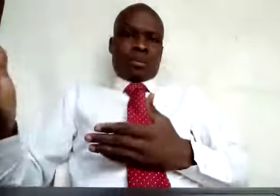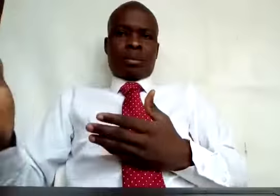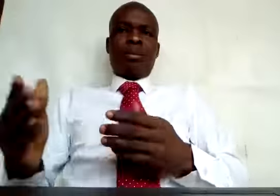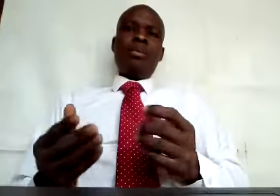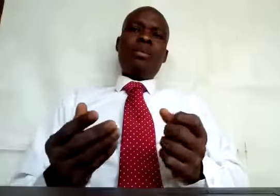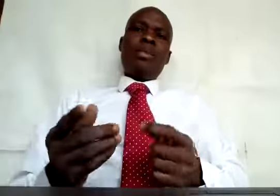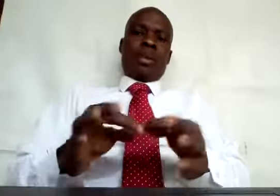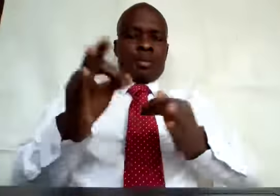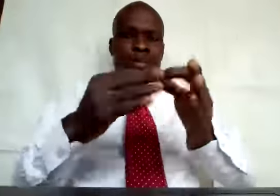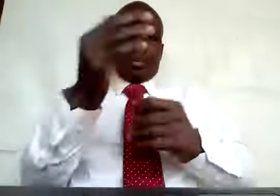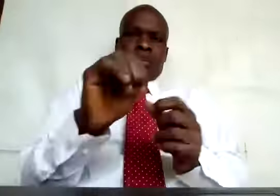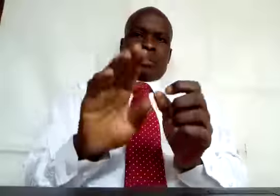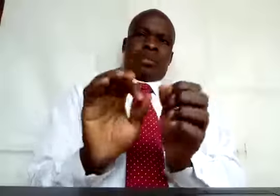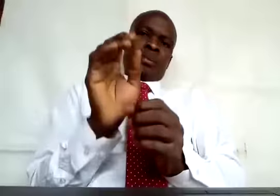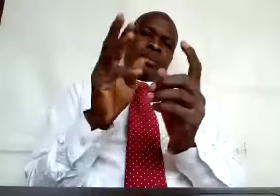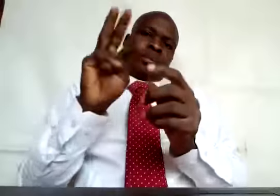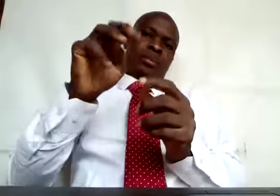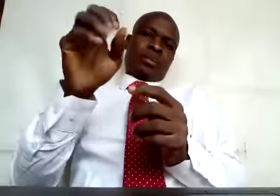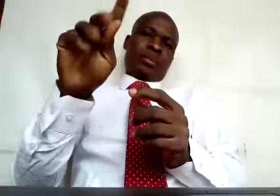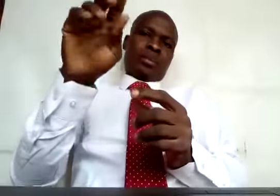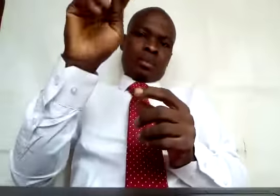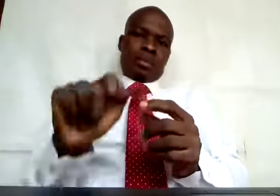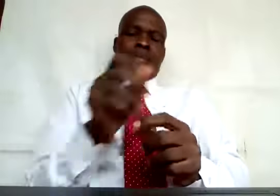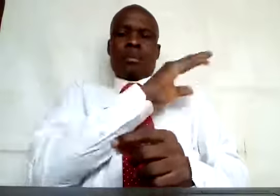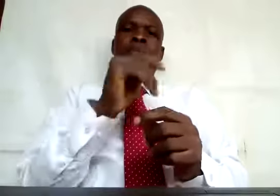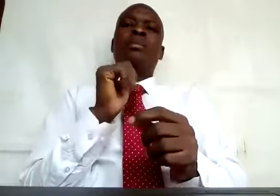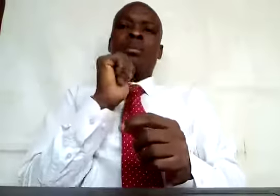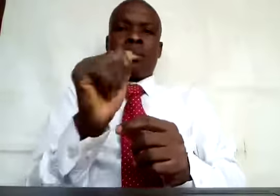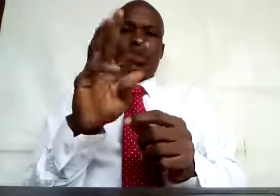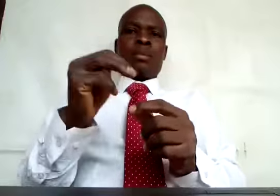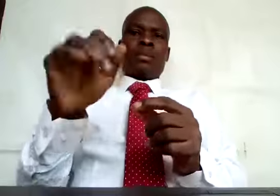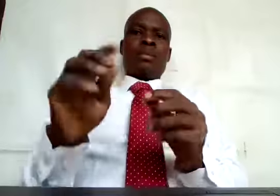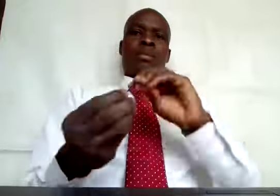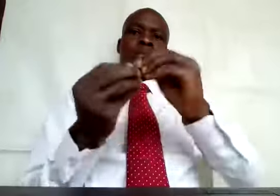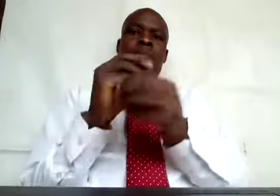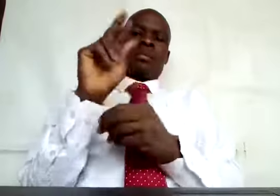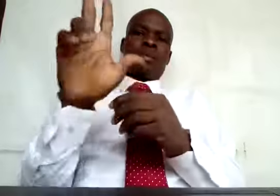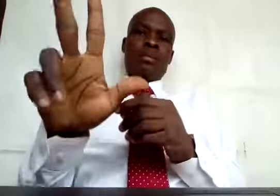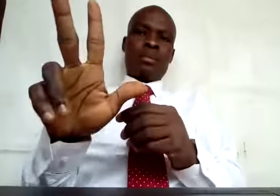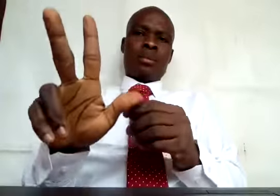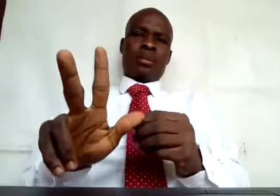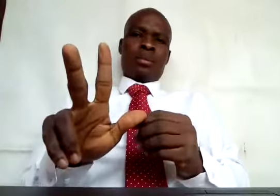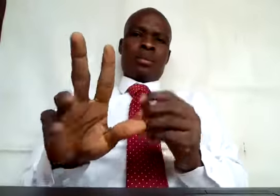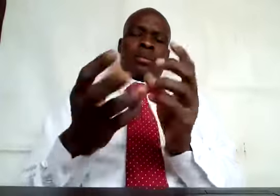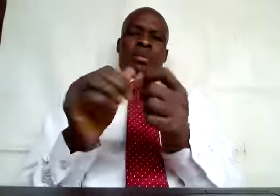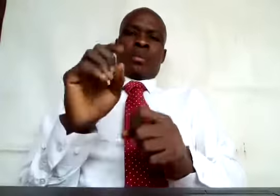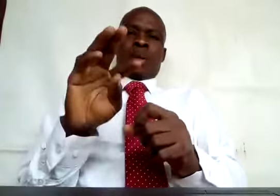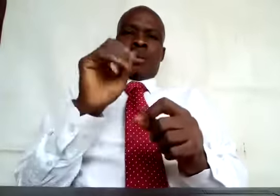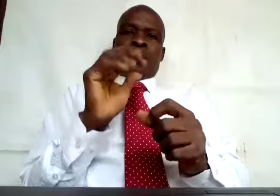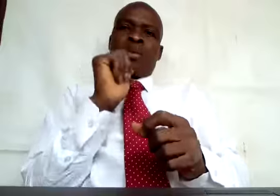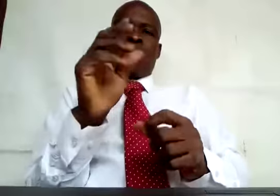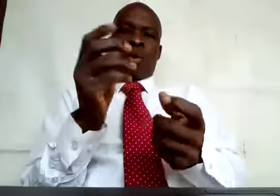give examples of metals and non-metals. 3. Sort non-living materials into metals